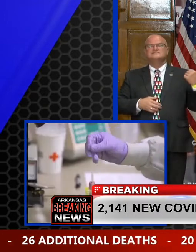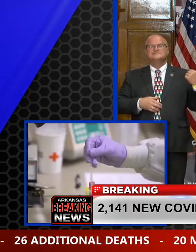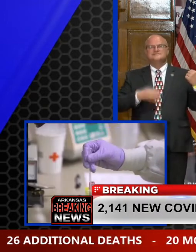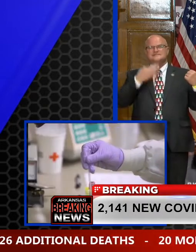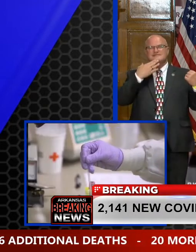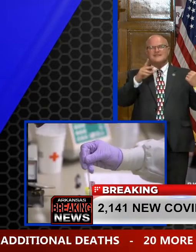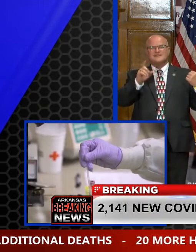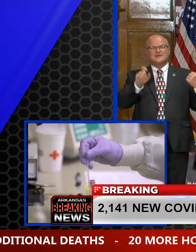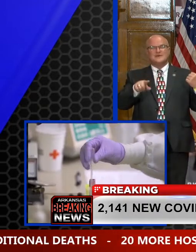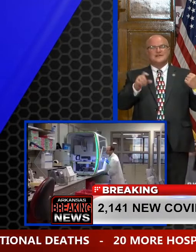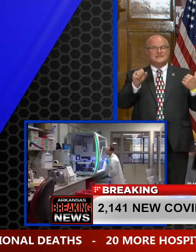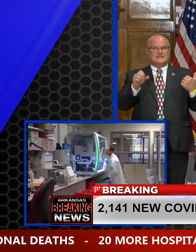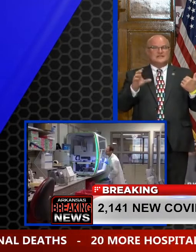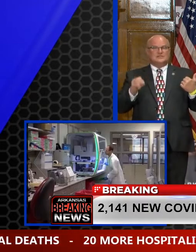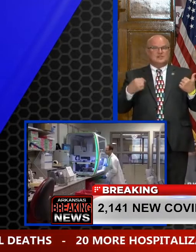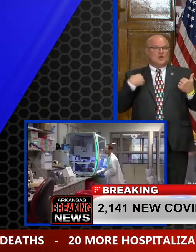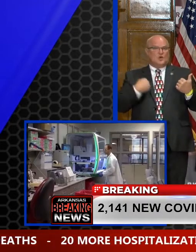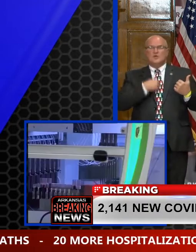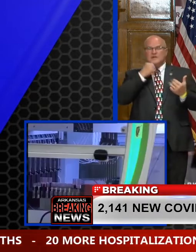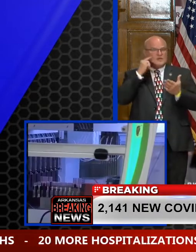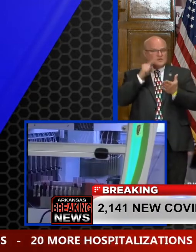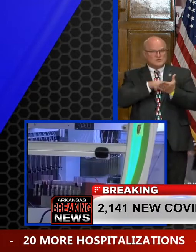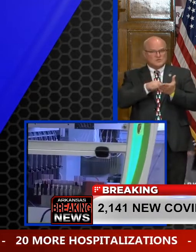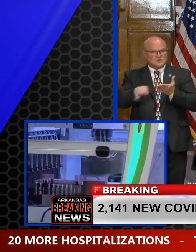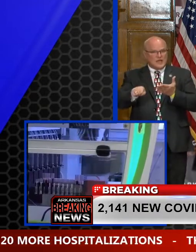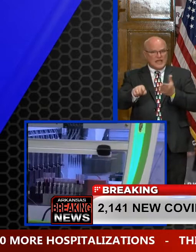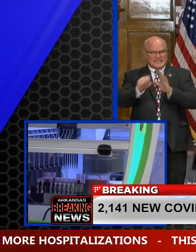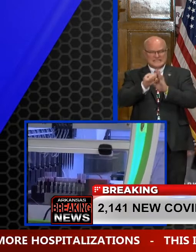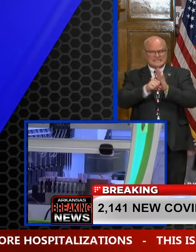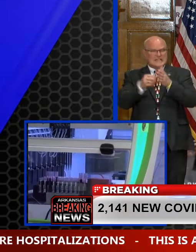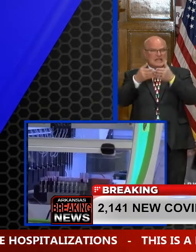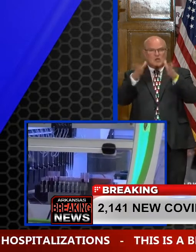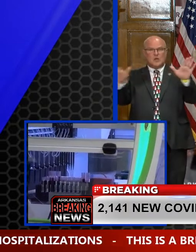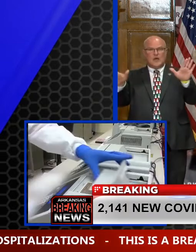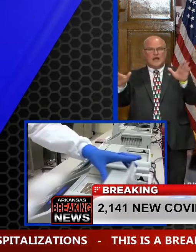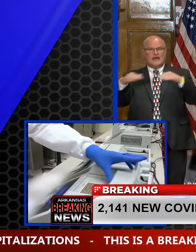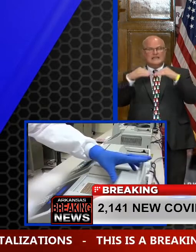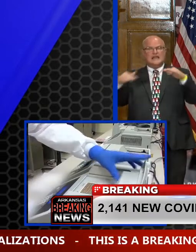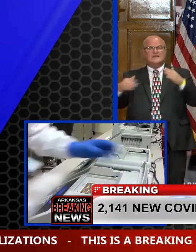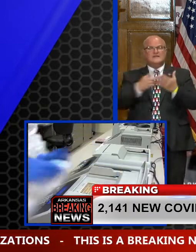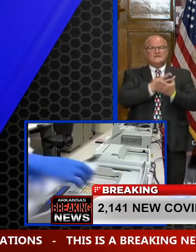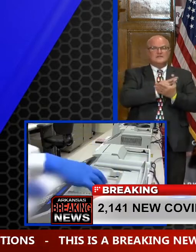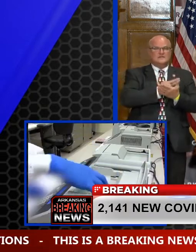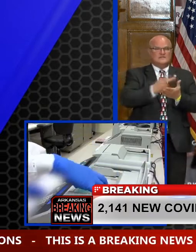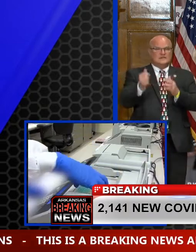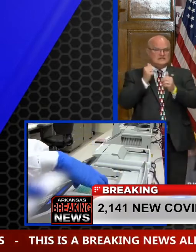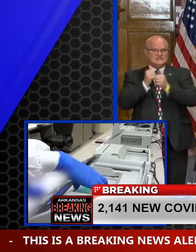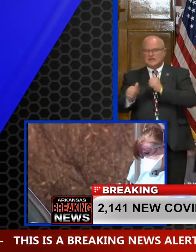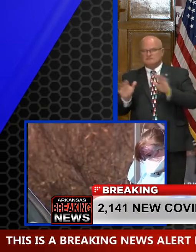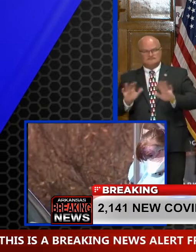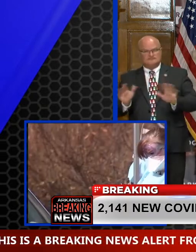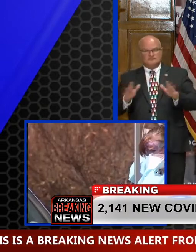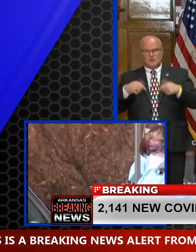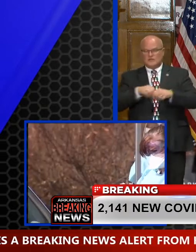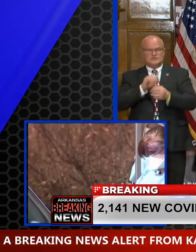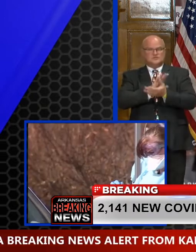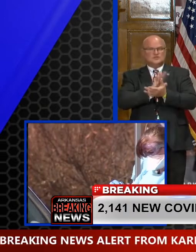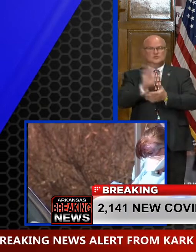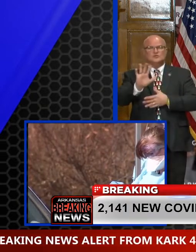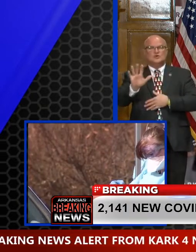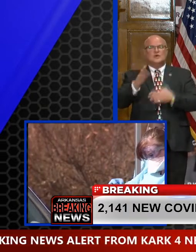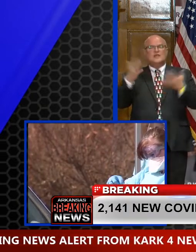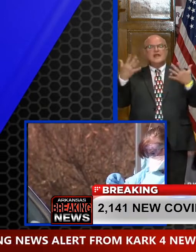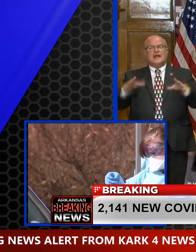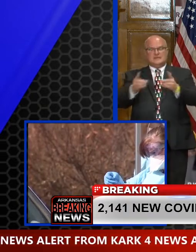question. So we don't track at a statewide level the pass-fail rates while students are in school. That happens